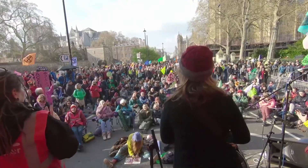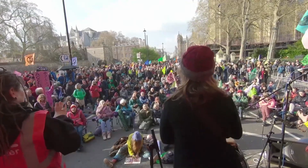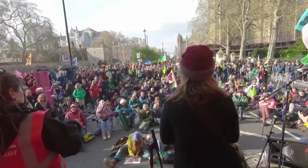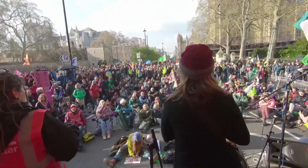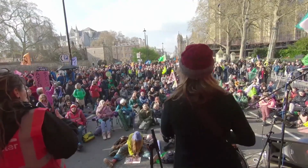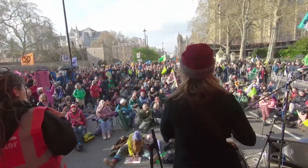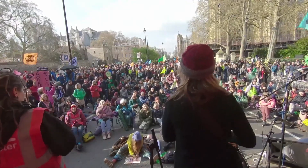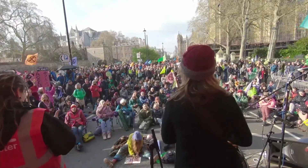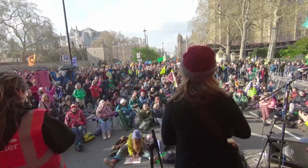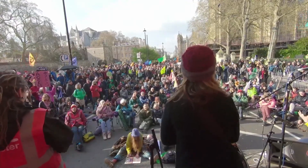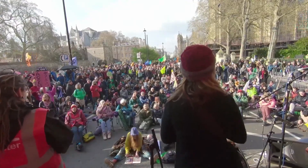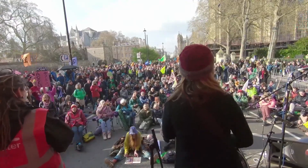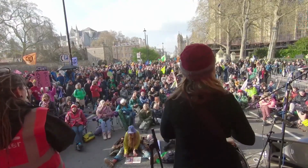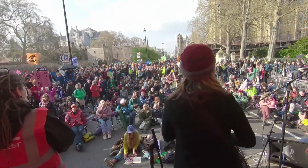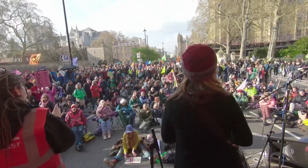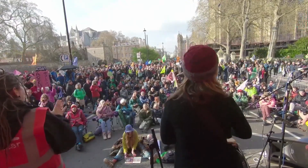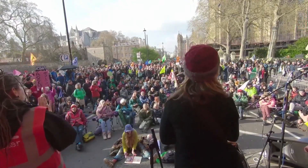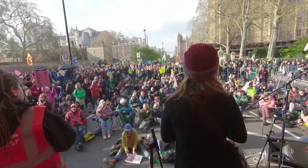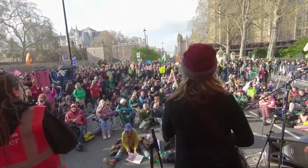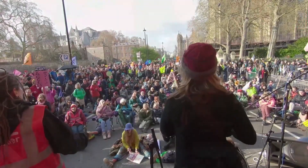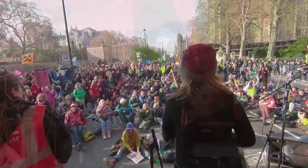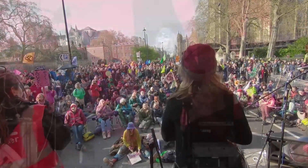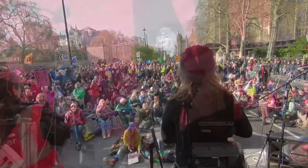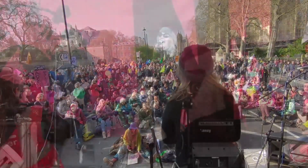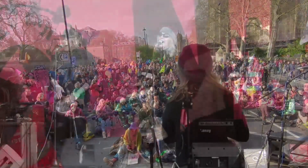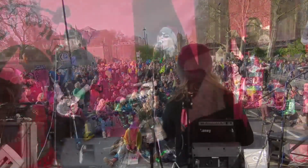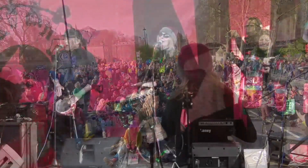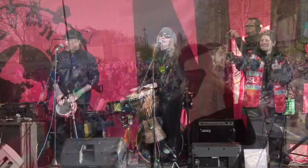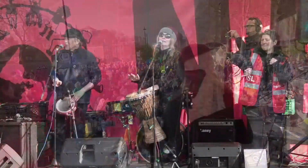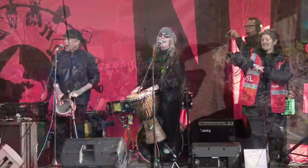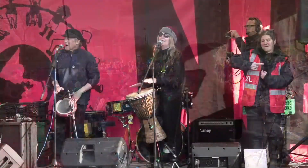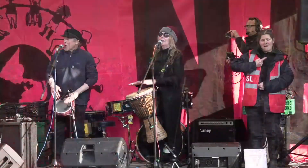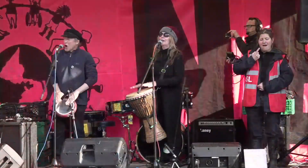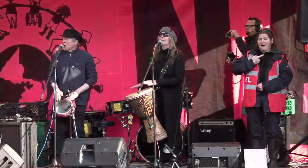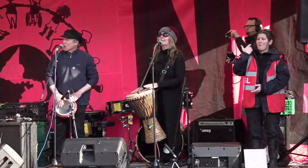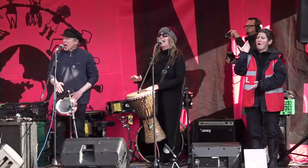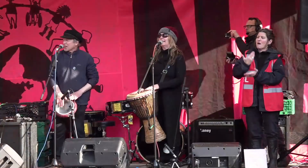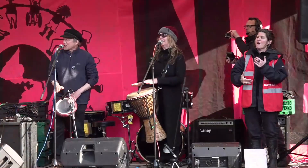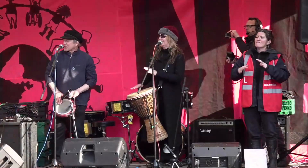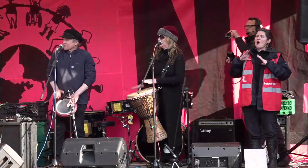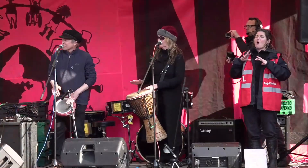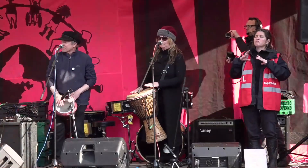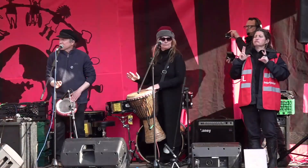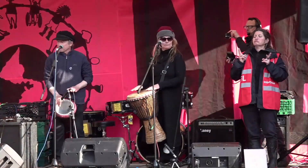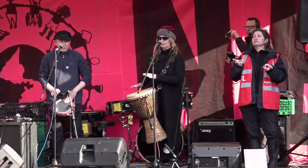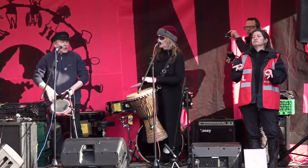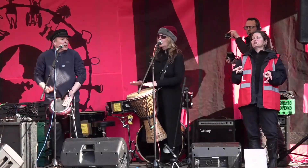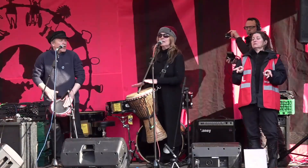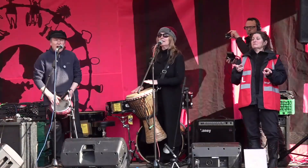until all oppression is ended. And I will never rest